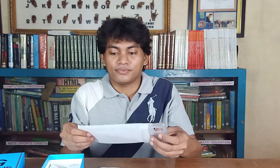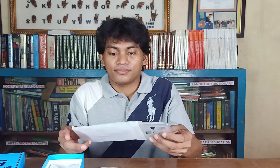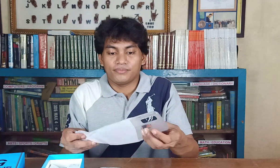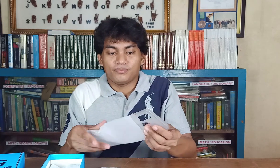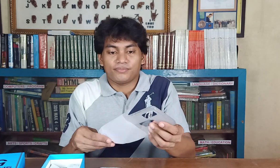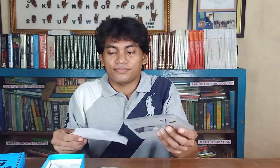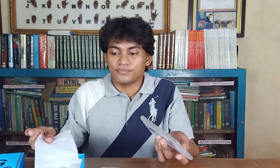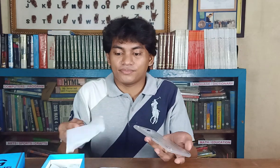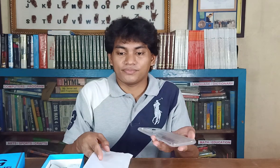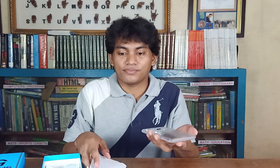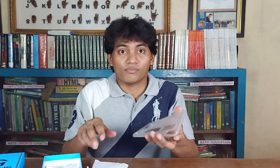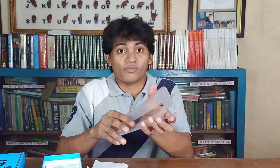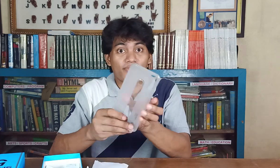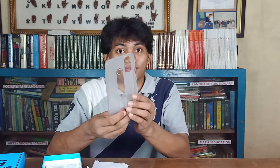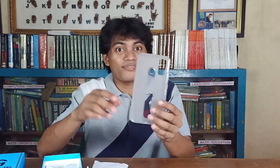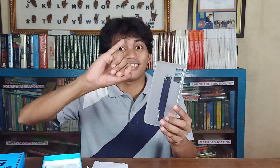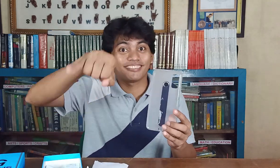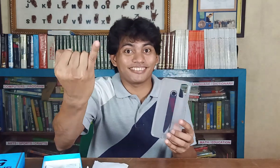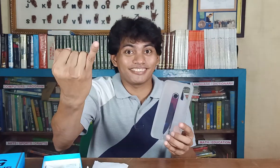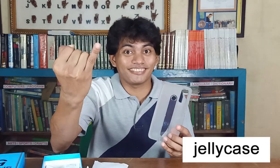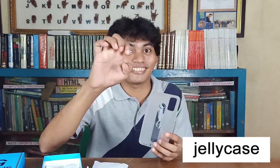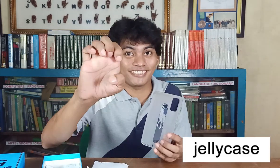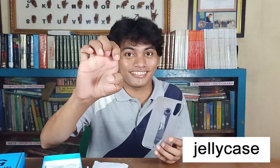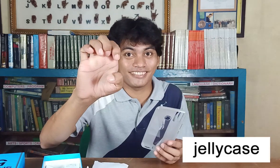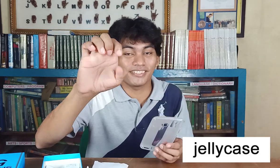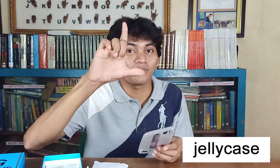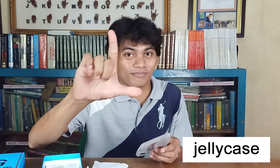Next, we have the original jelly case.